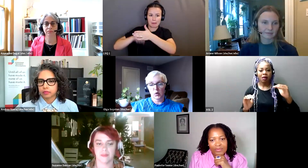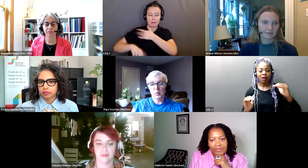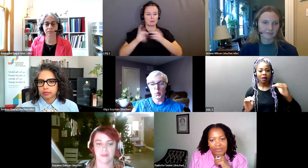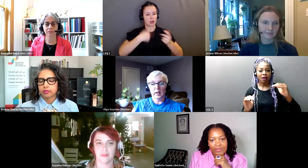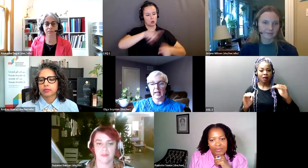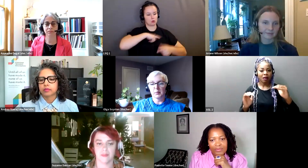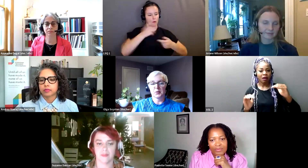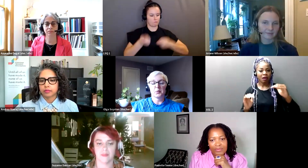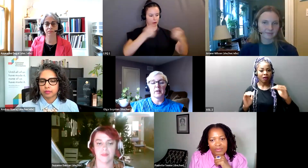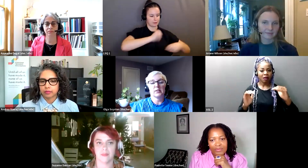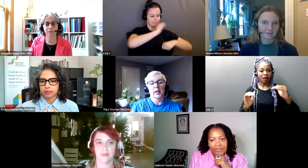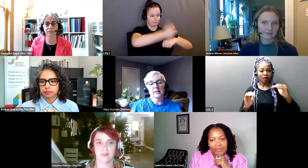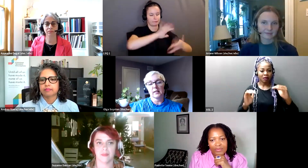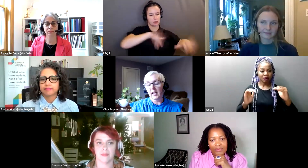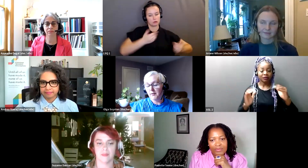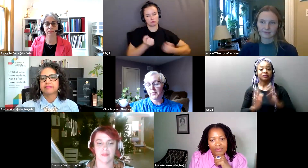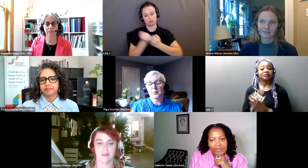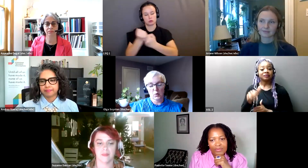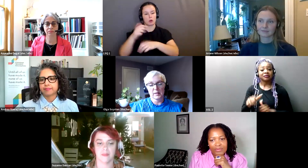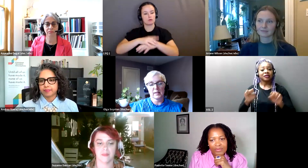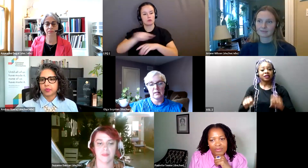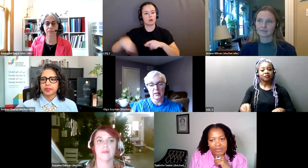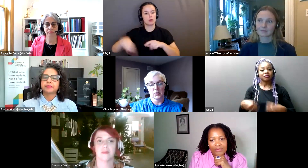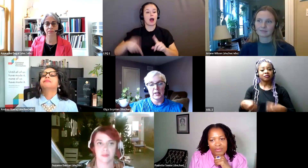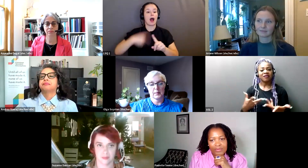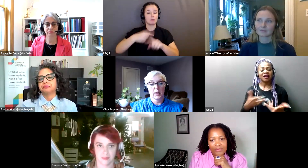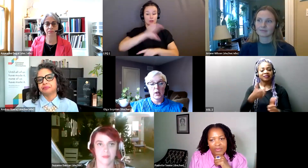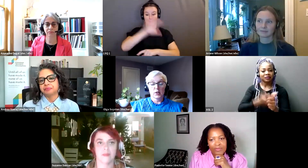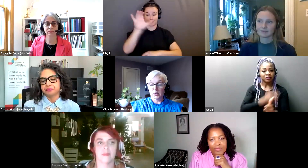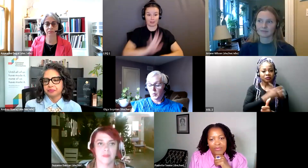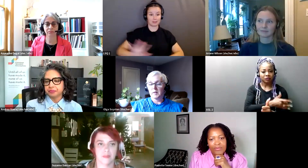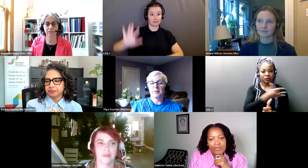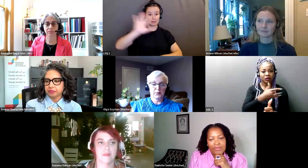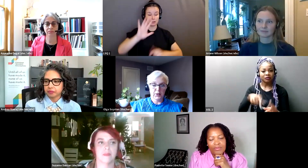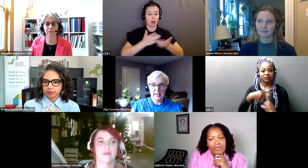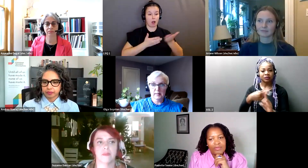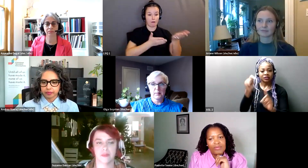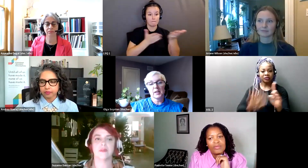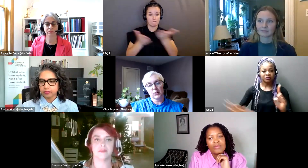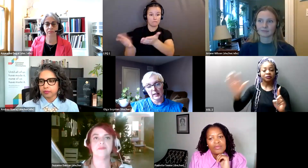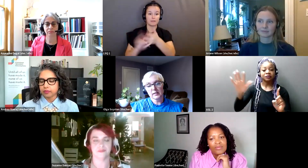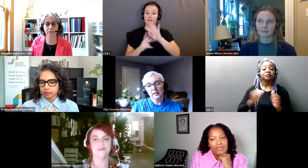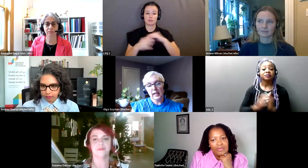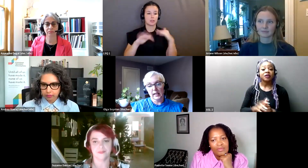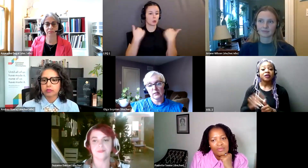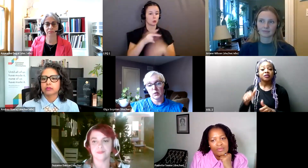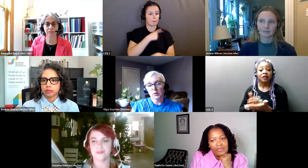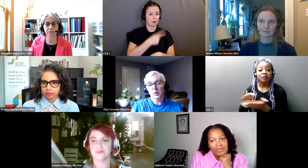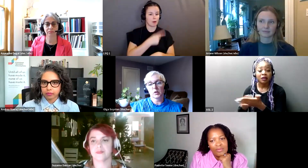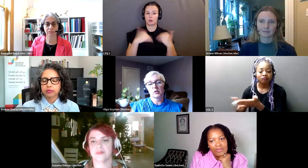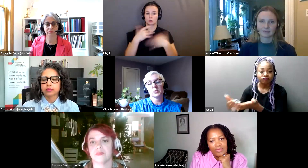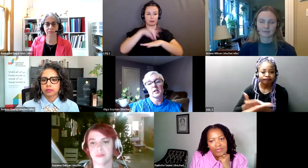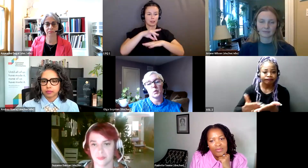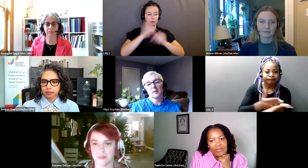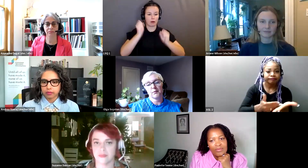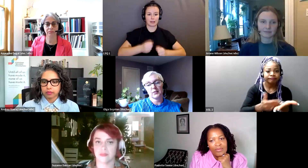in scope, we are able to provide grants in every province and territory. So we fundraise, we grant, And we also